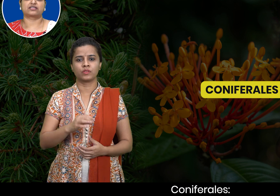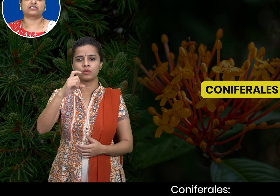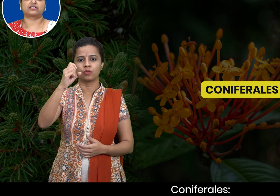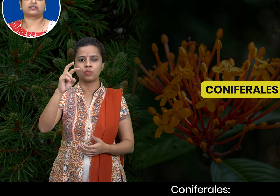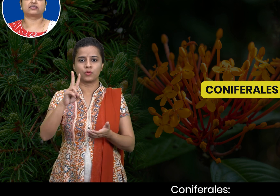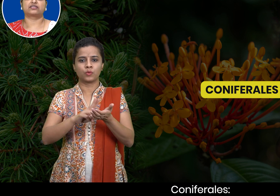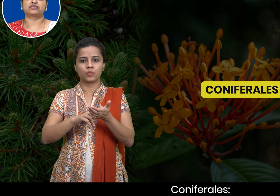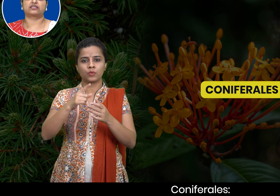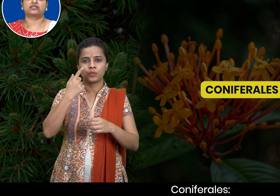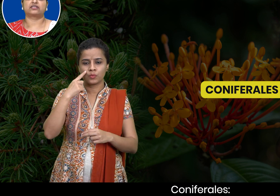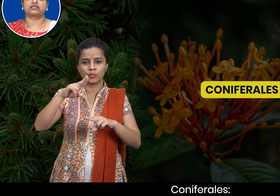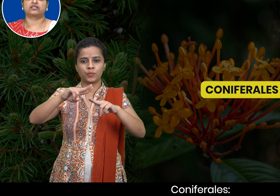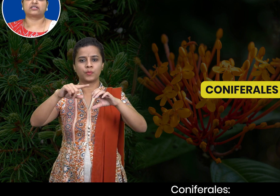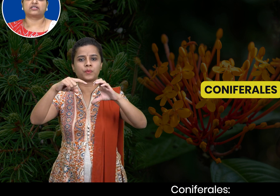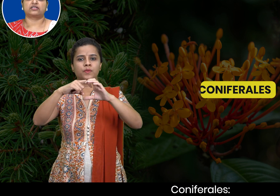Coniferales.